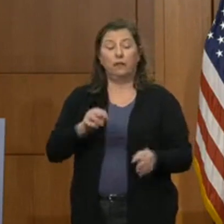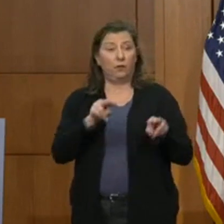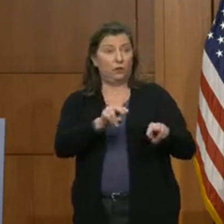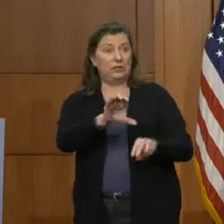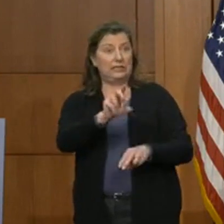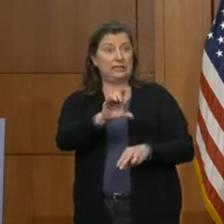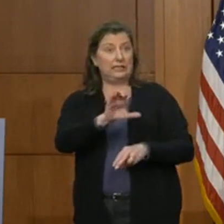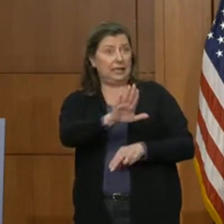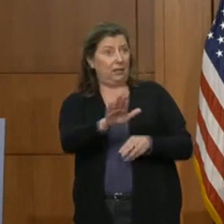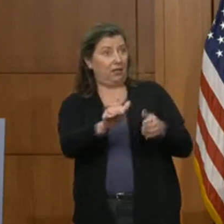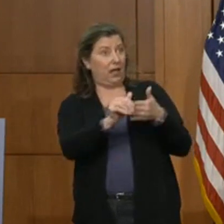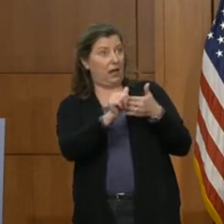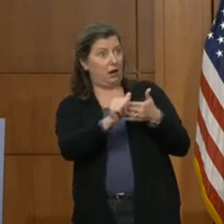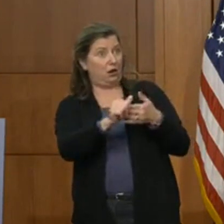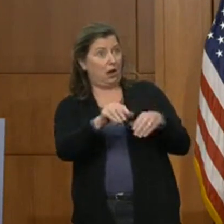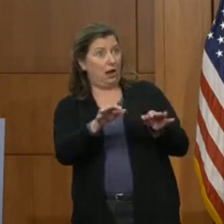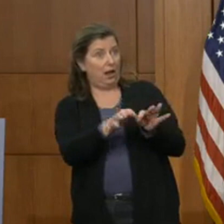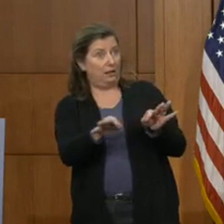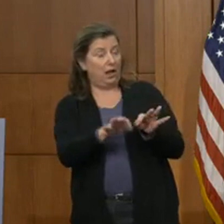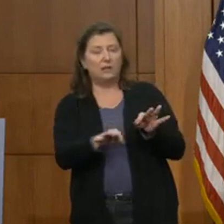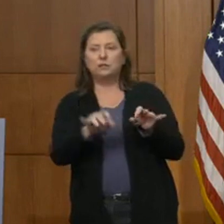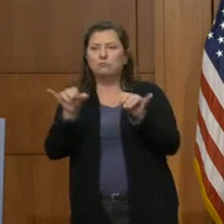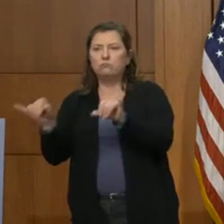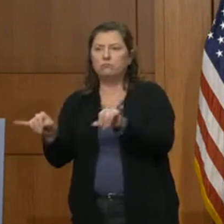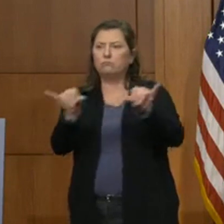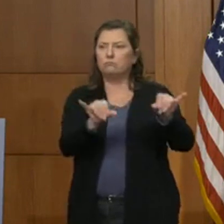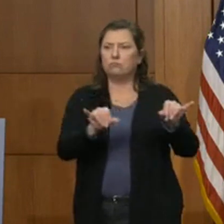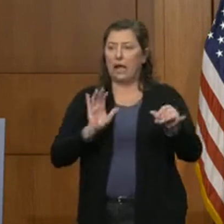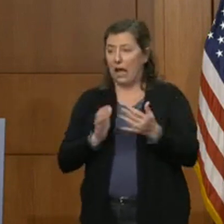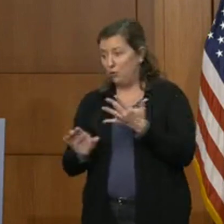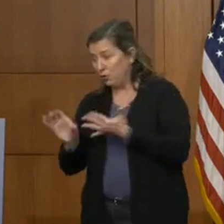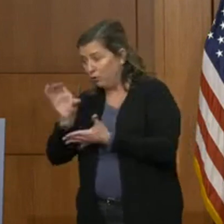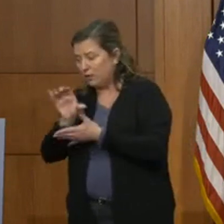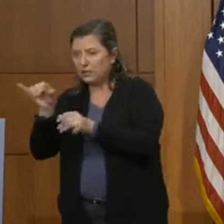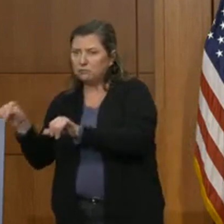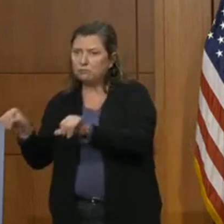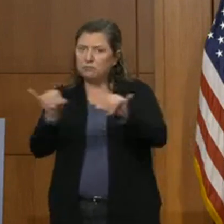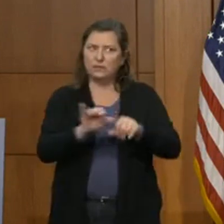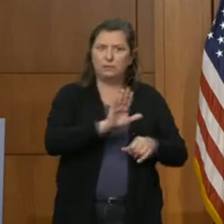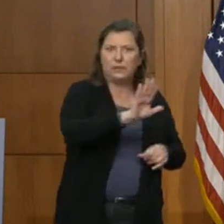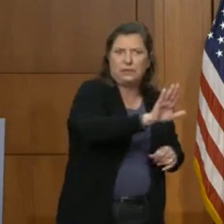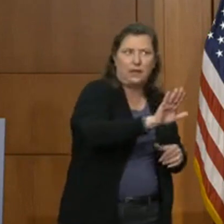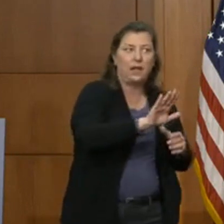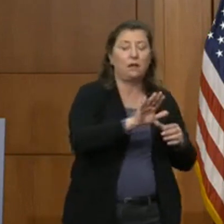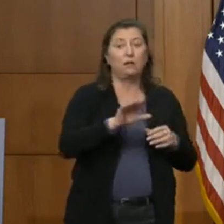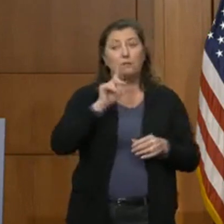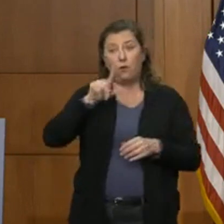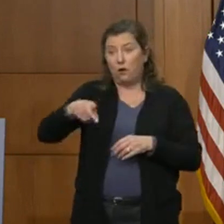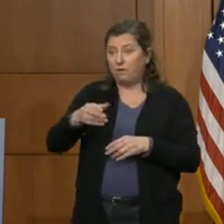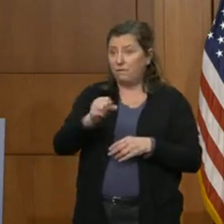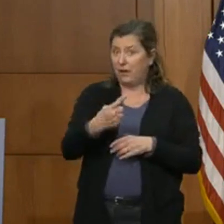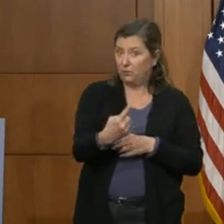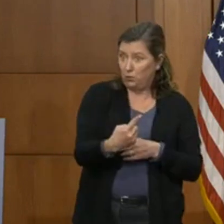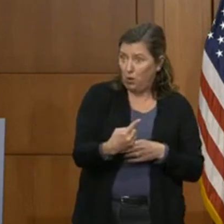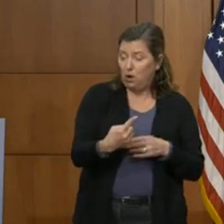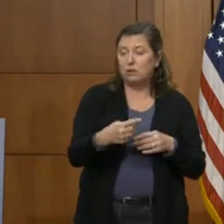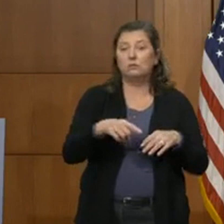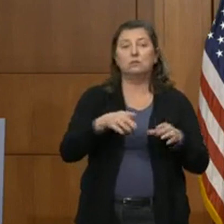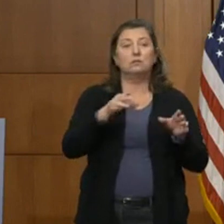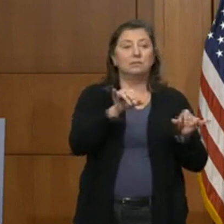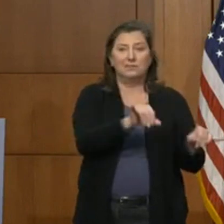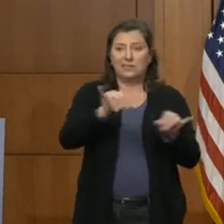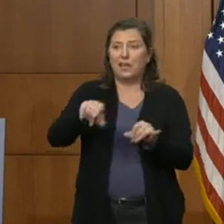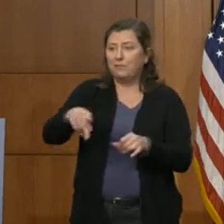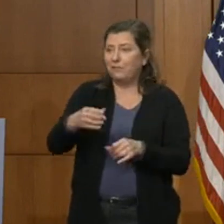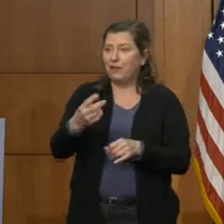guidelines, we use the same criteria that we use to enter phase 1 that we will to go from phase 1 to